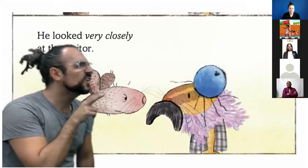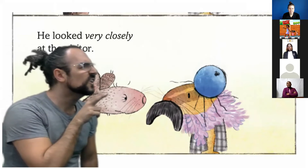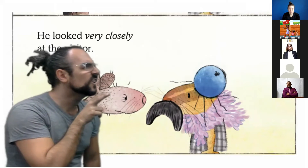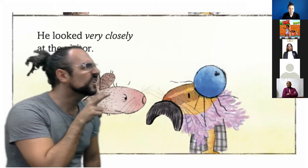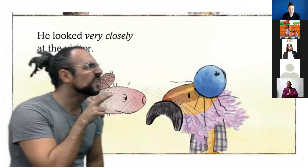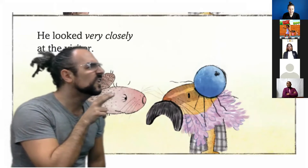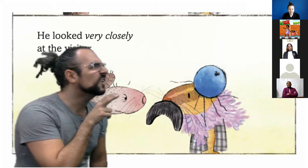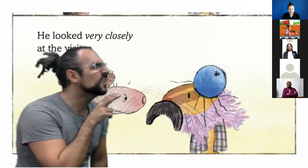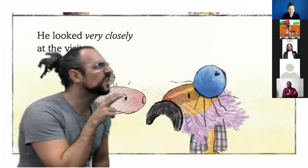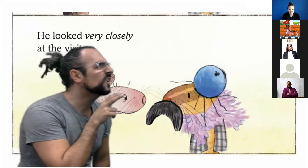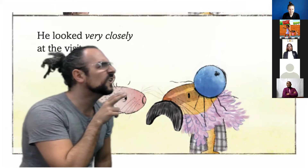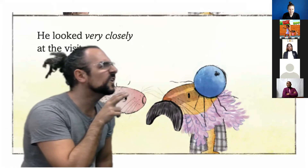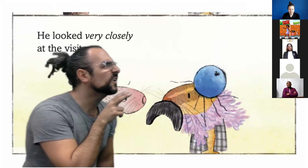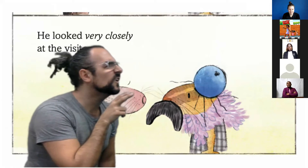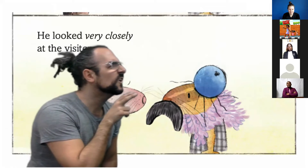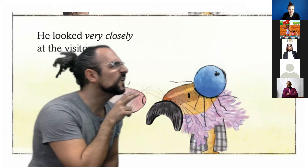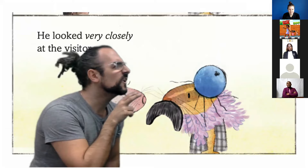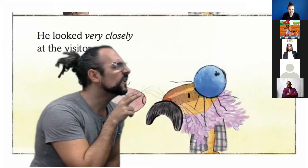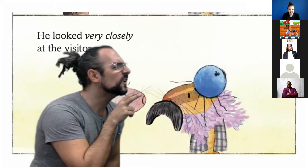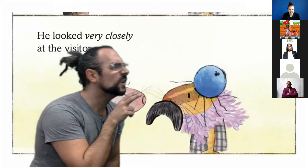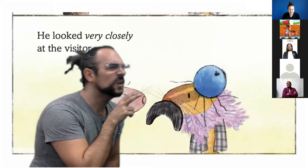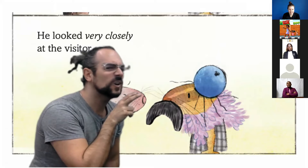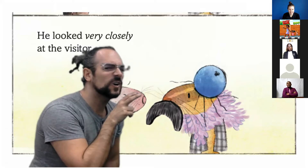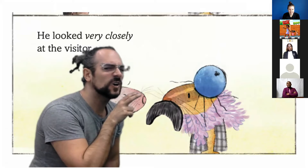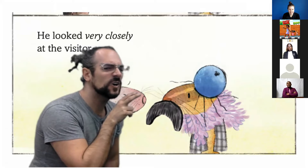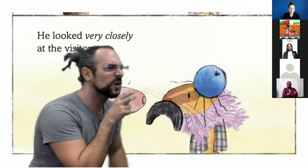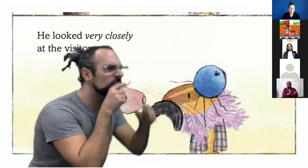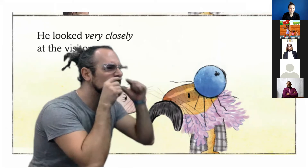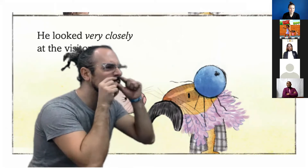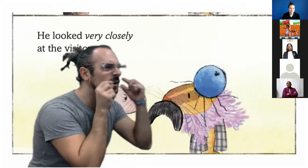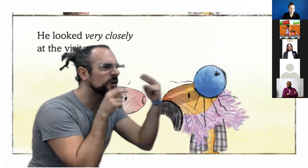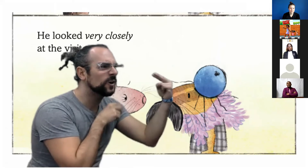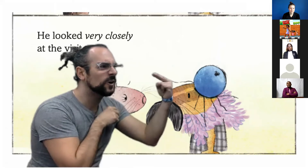He looked very closely at the visitor.